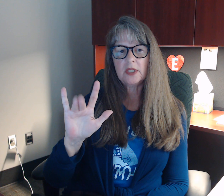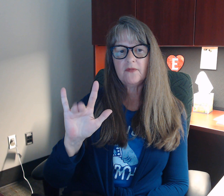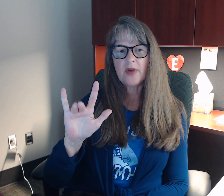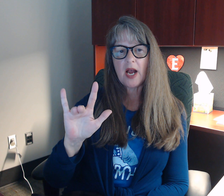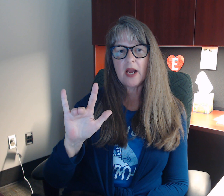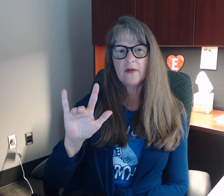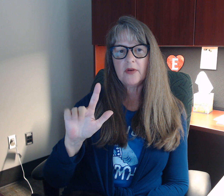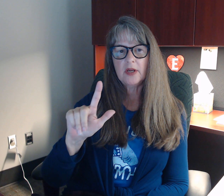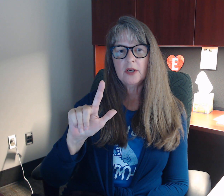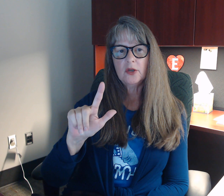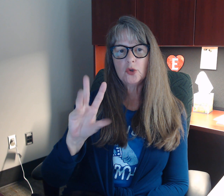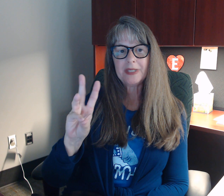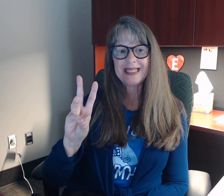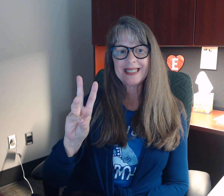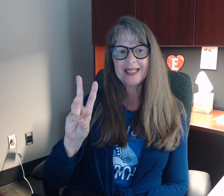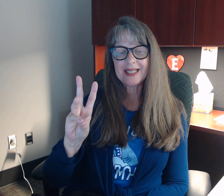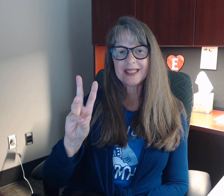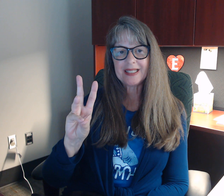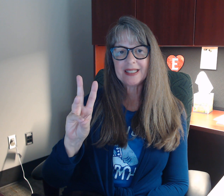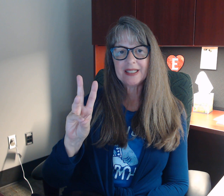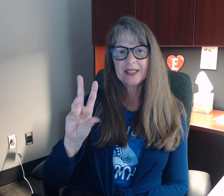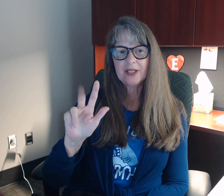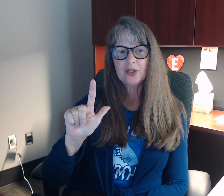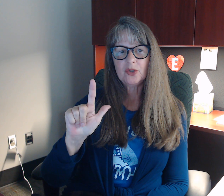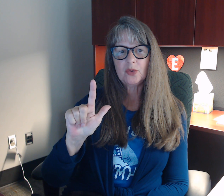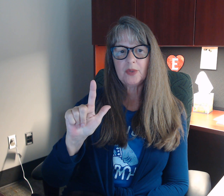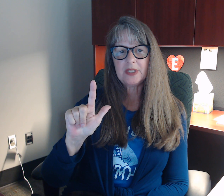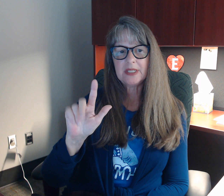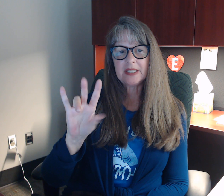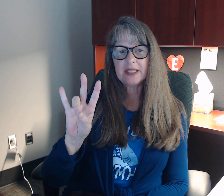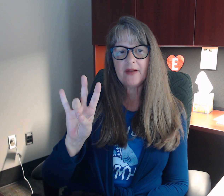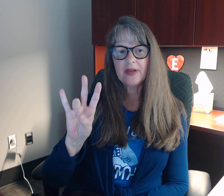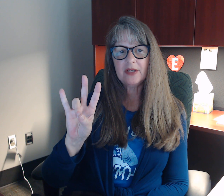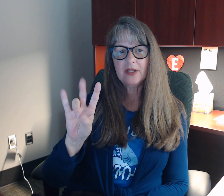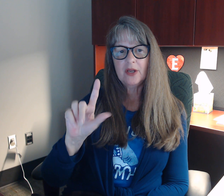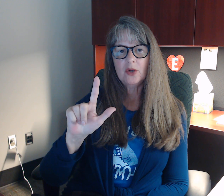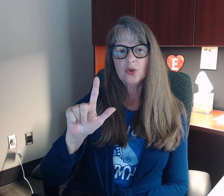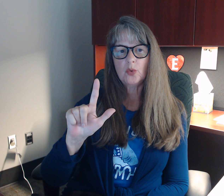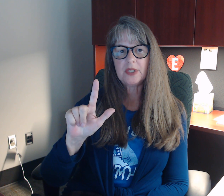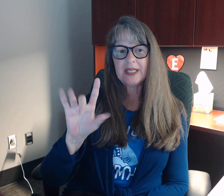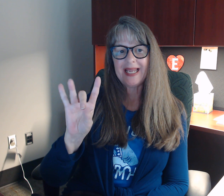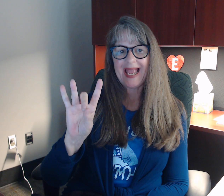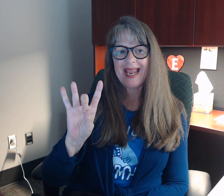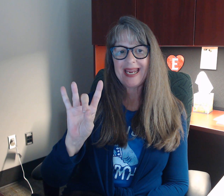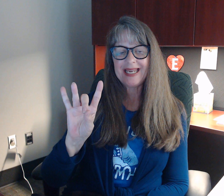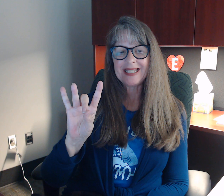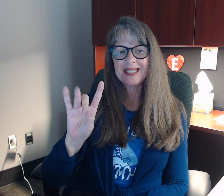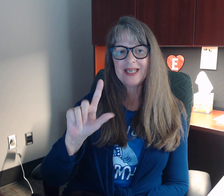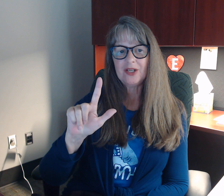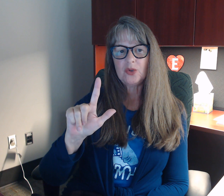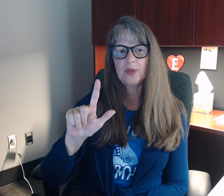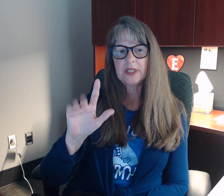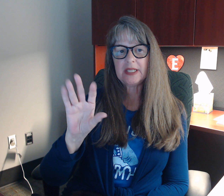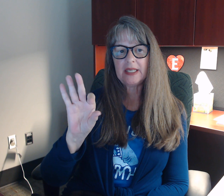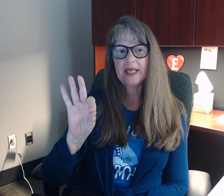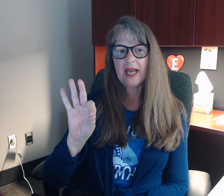25, 26, 27, 28,